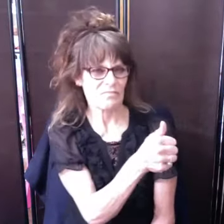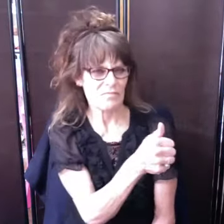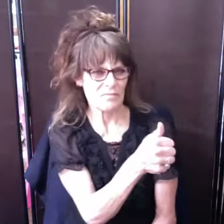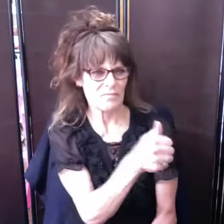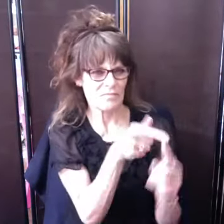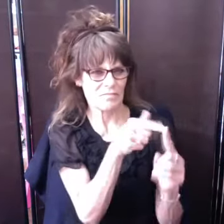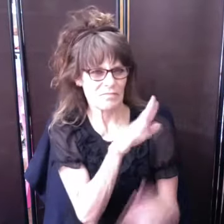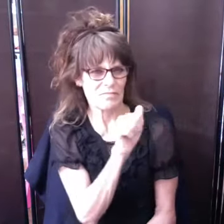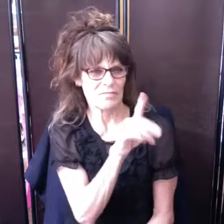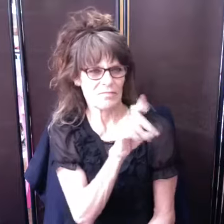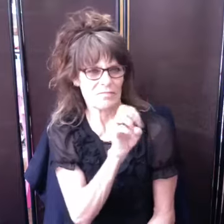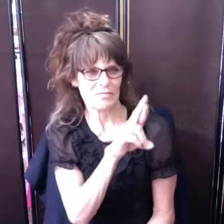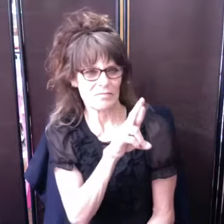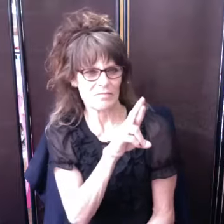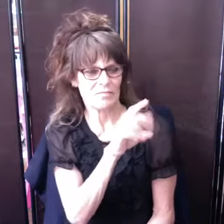not Santa Barbara. And